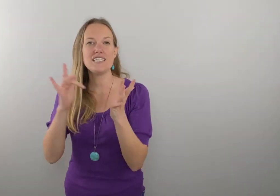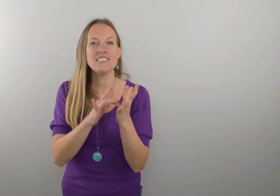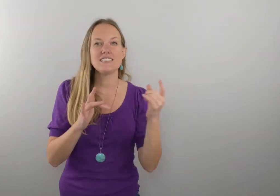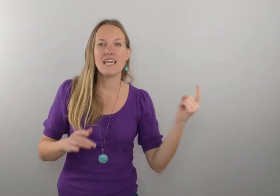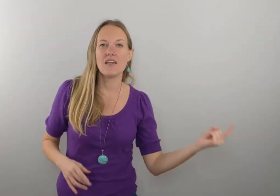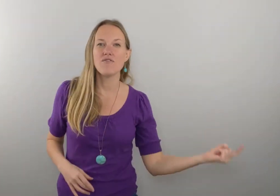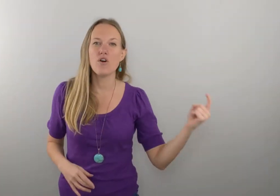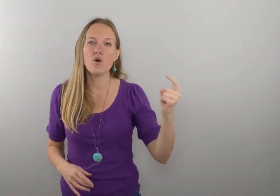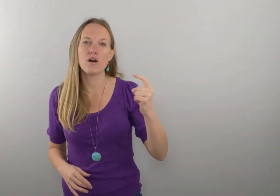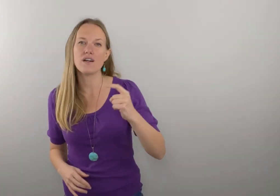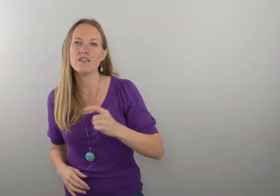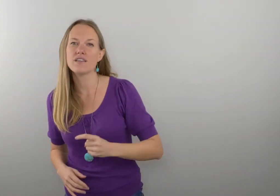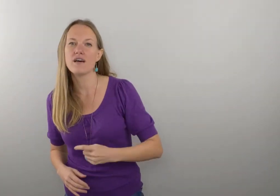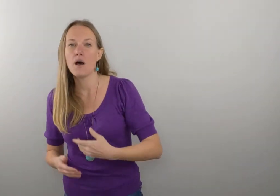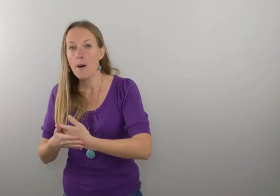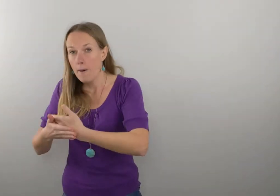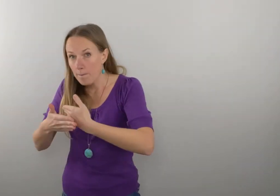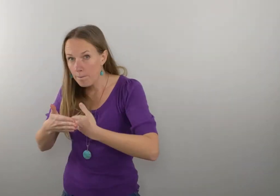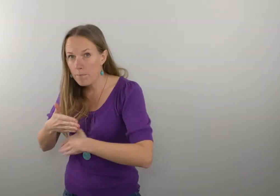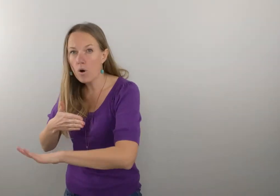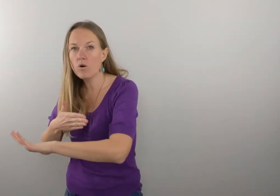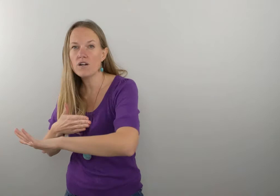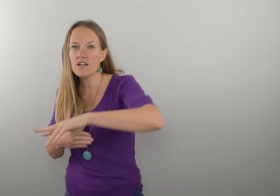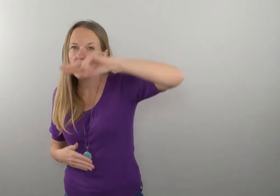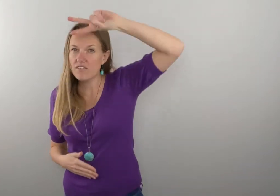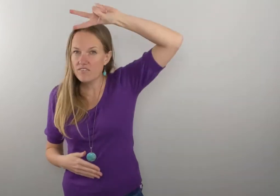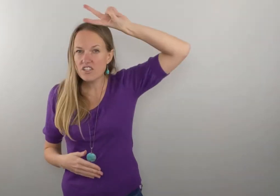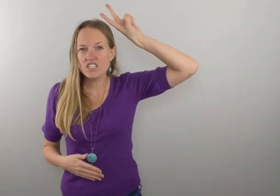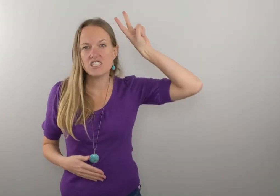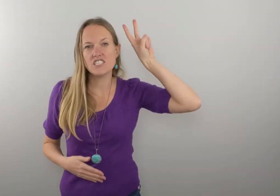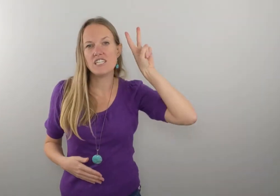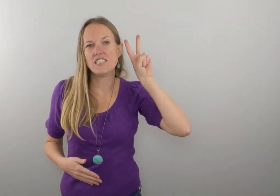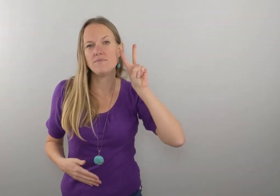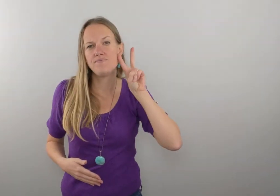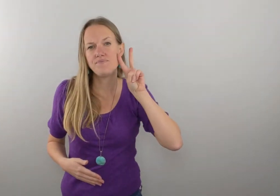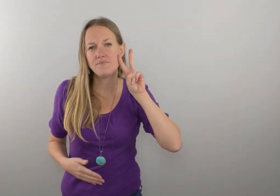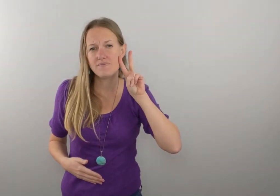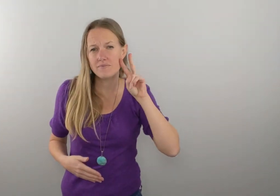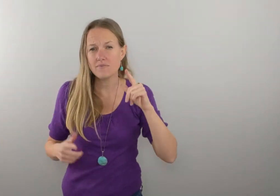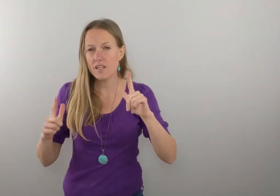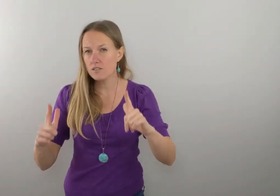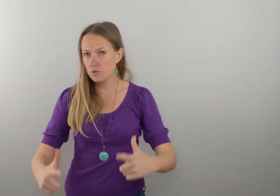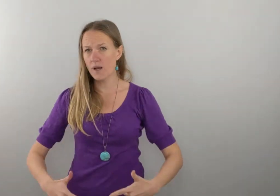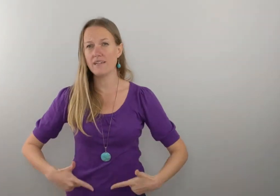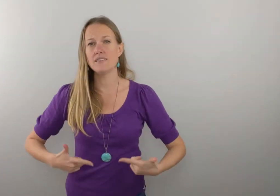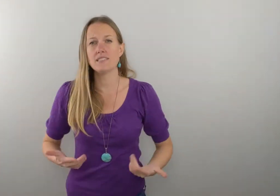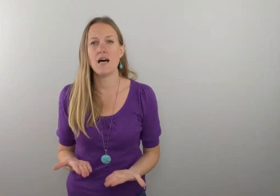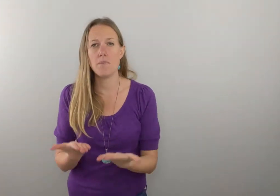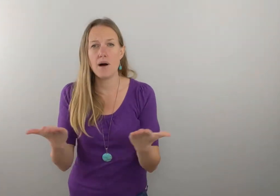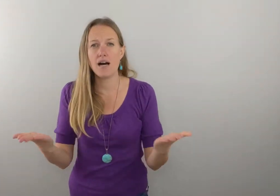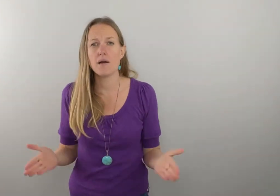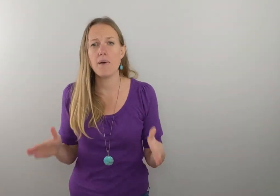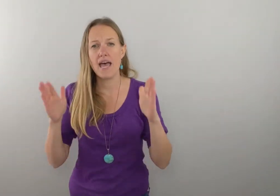Jesus came forth, born of a virgin, dwelt among